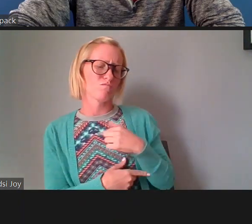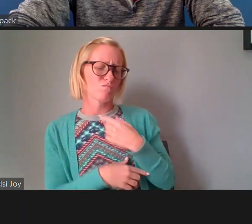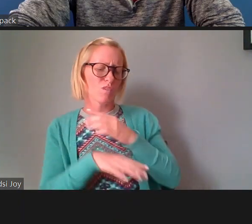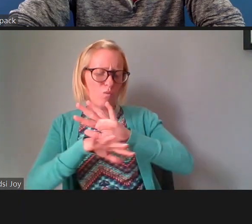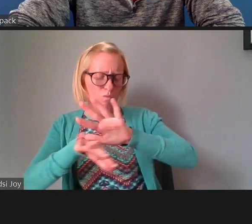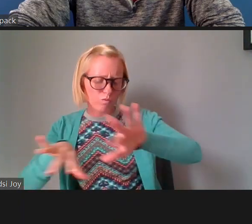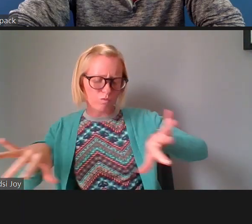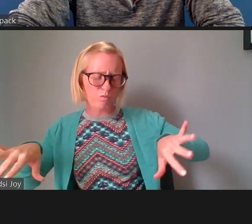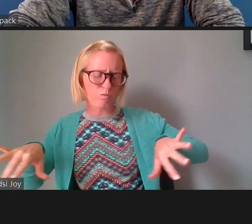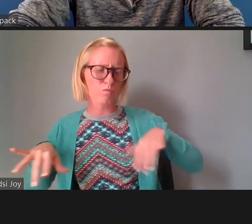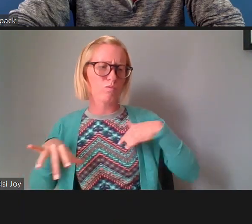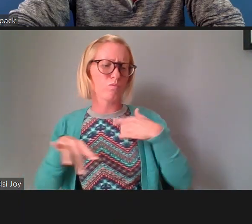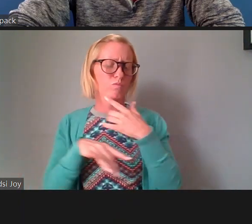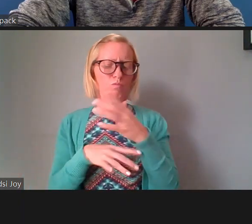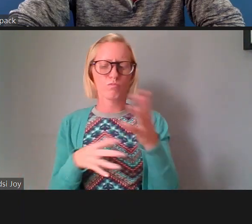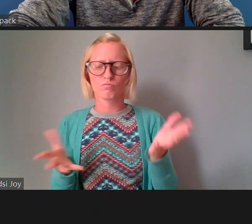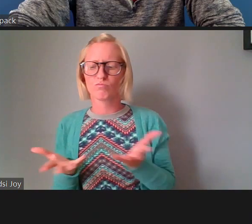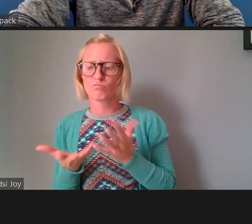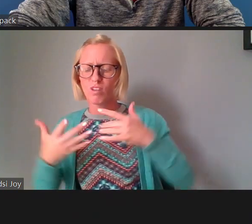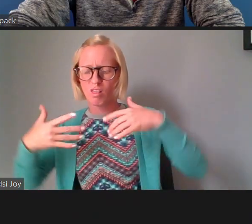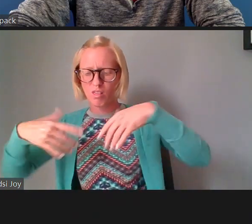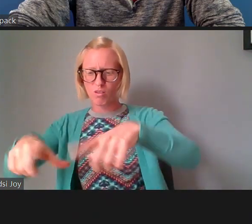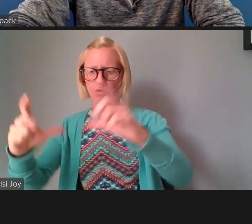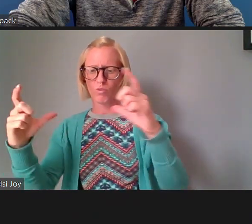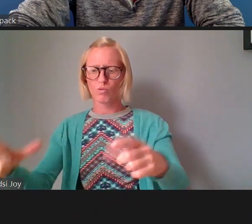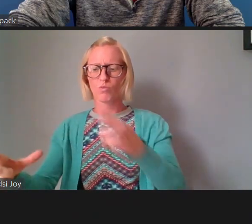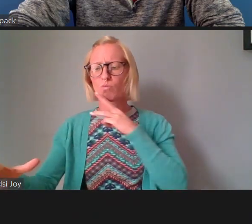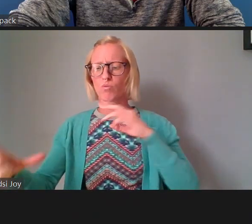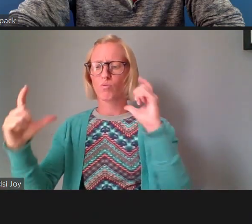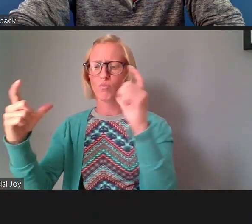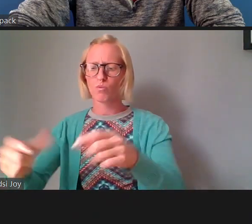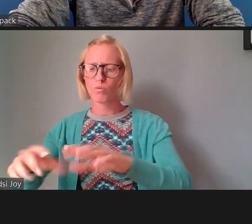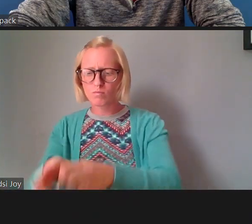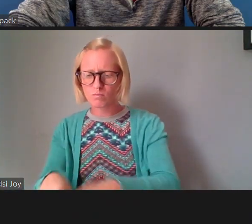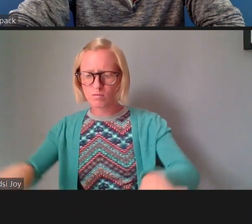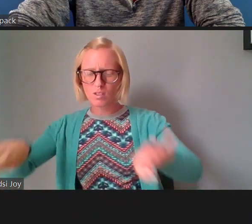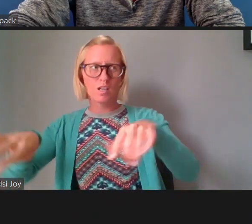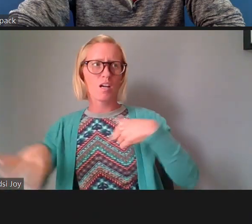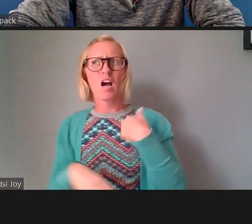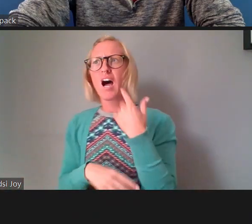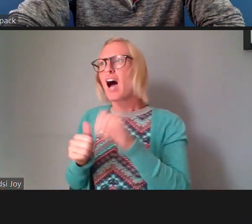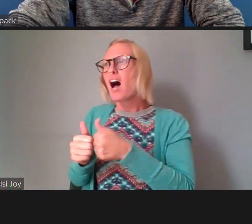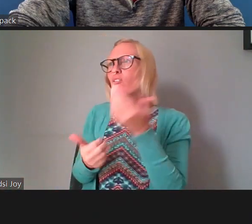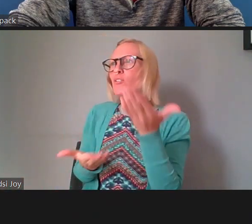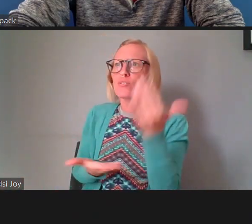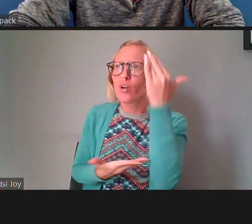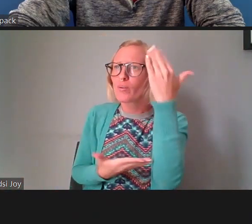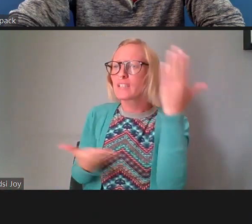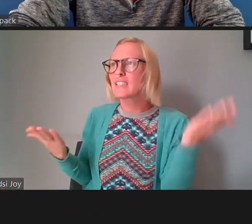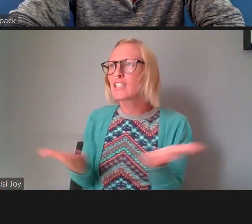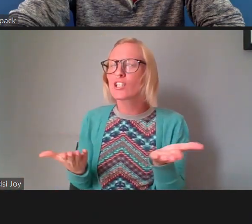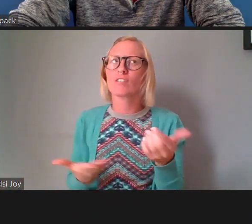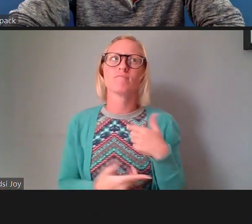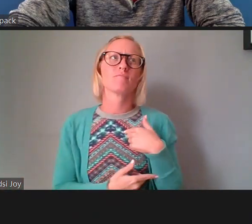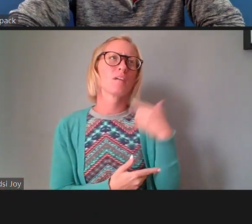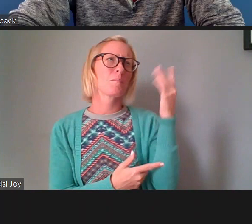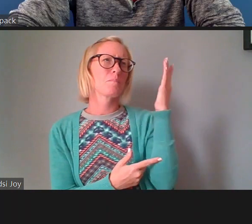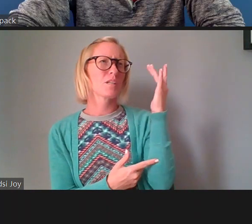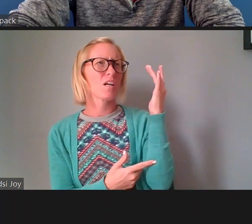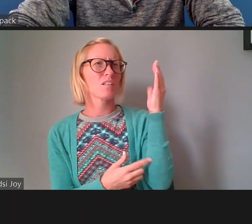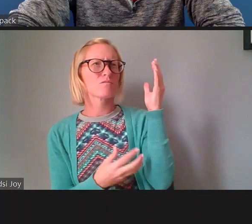mirages that were wrestling with the brilliance of the lagoon. How does he know we're here? Because, thought Ralph.